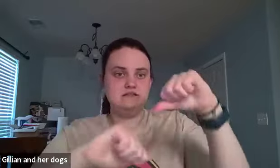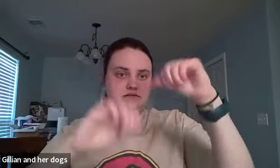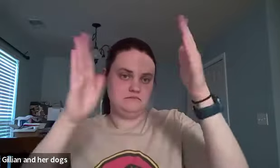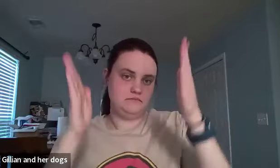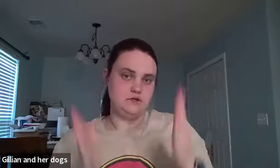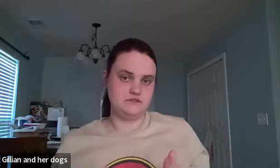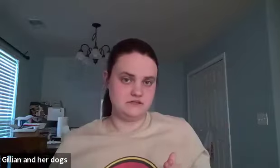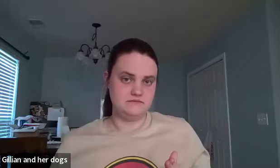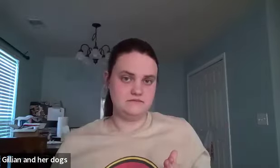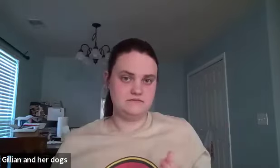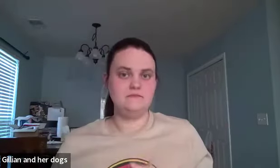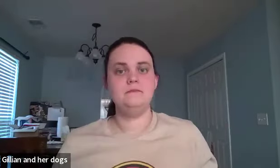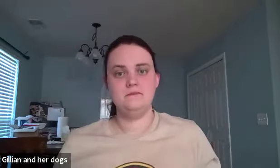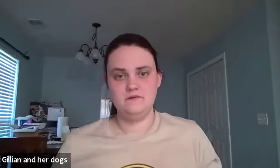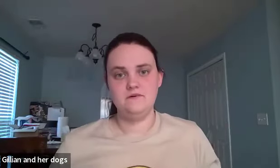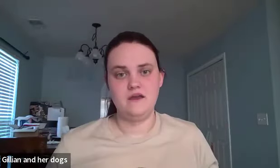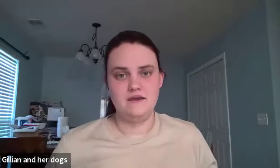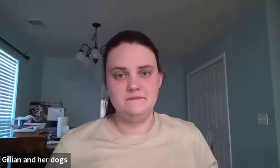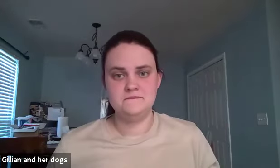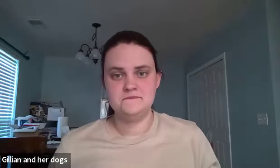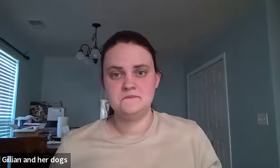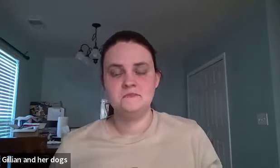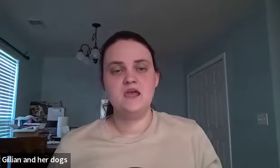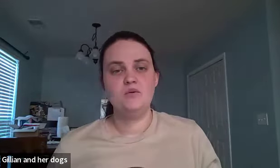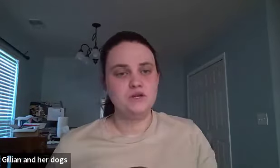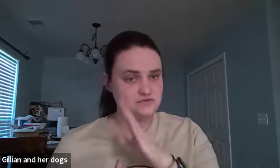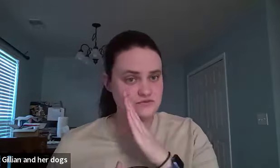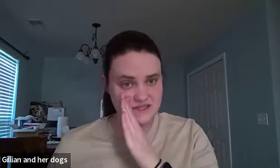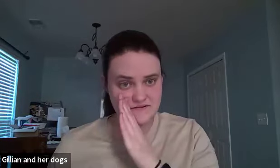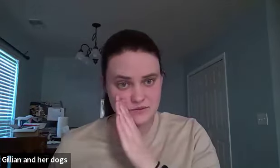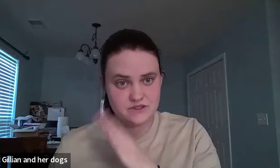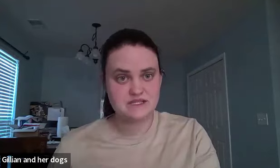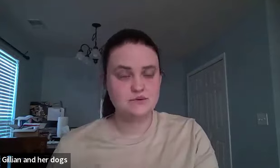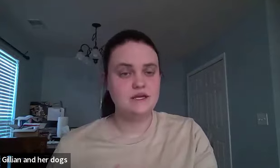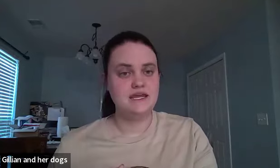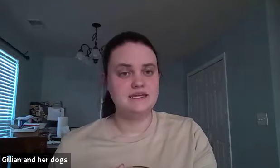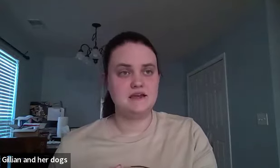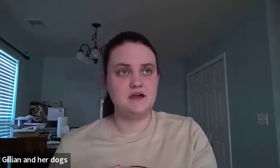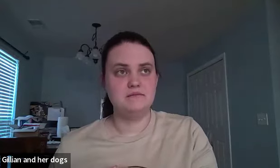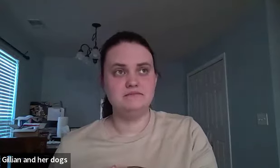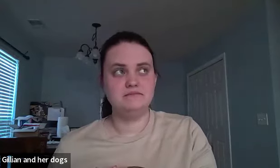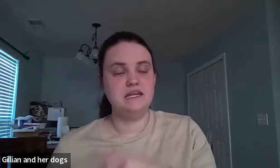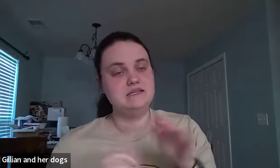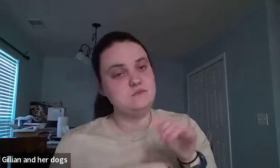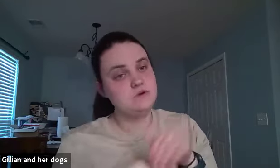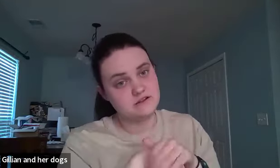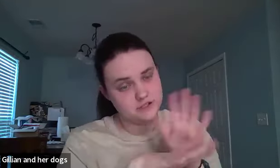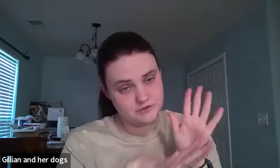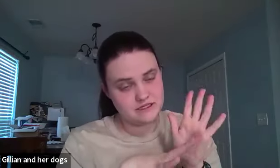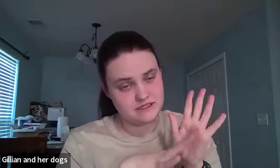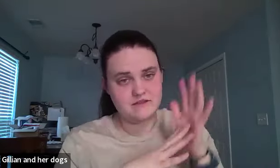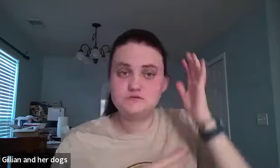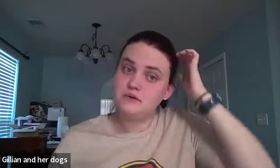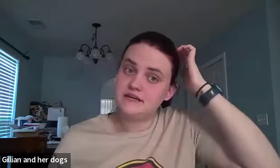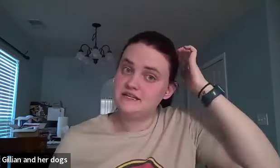science person, okay? What's really fun with this one is it is more English when I say this, but it